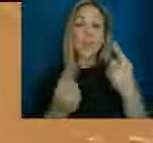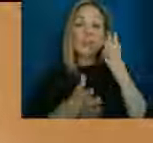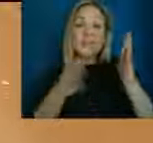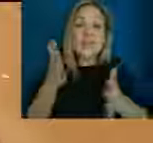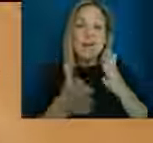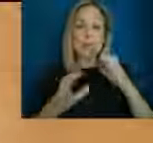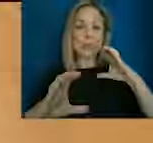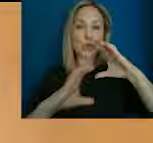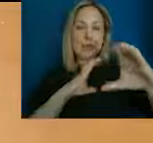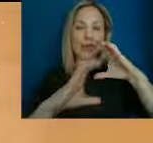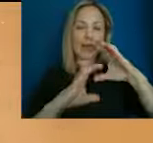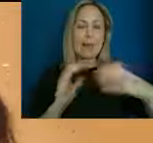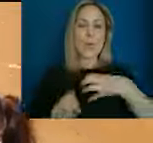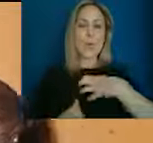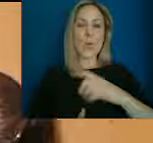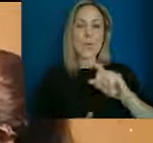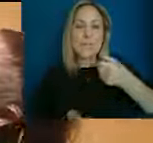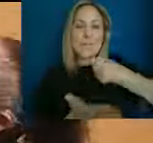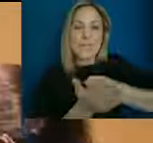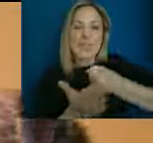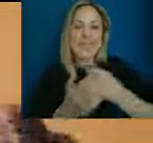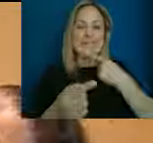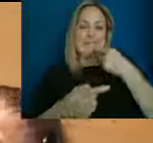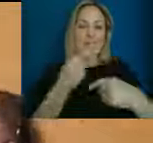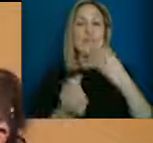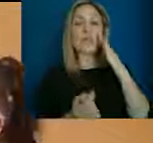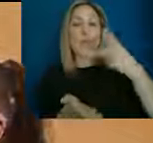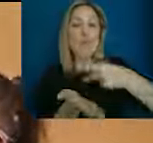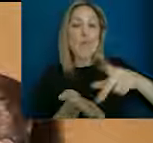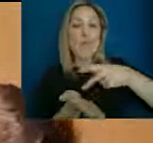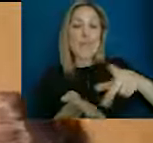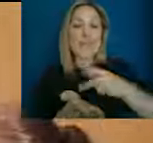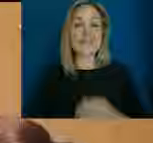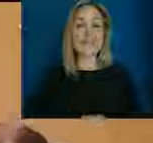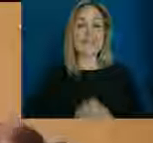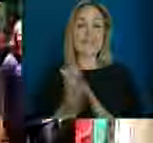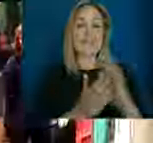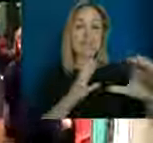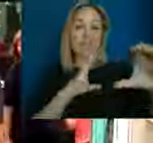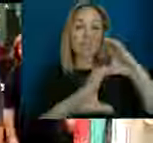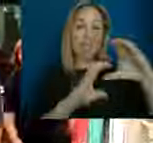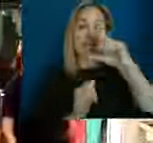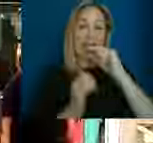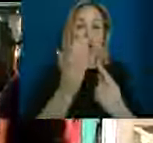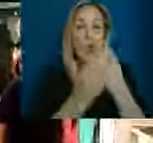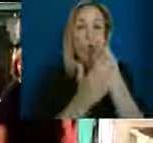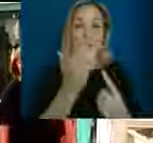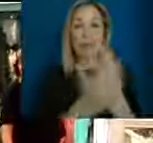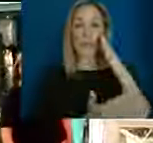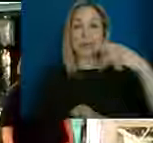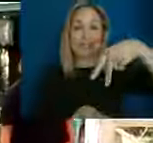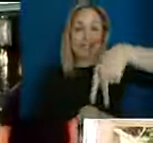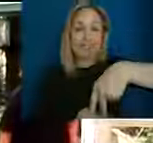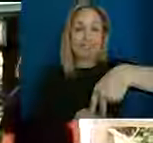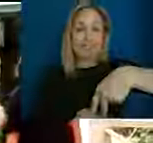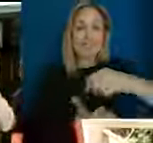basic information while moving, so conversations can only occur when stationary. For people with a hearing